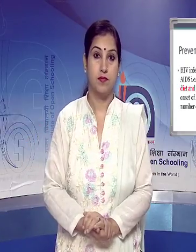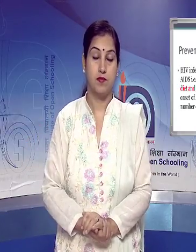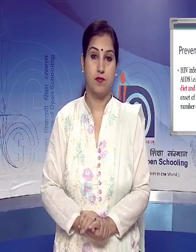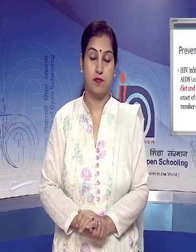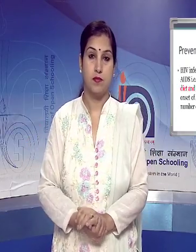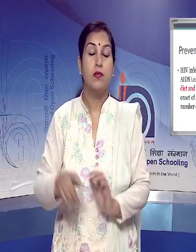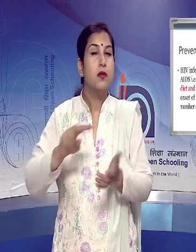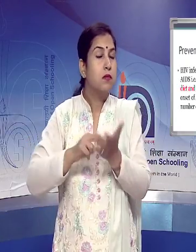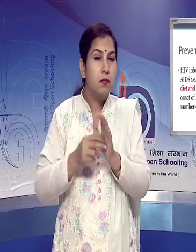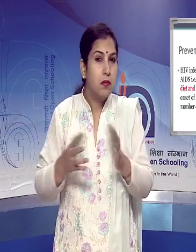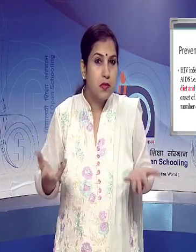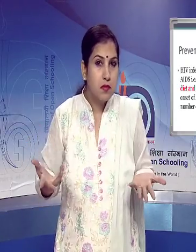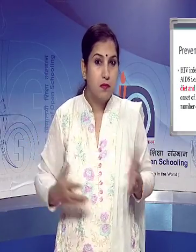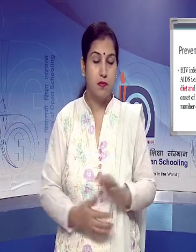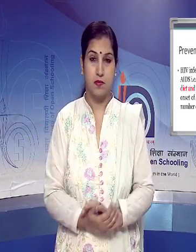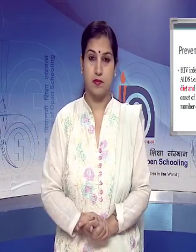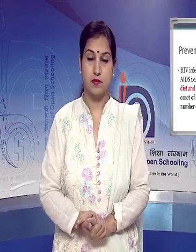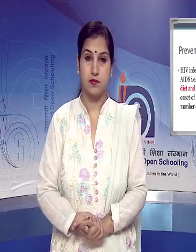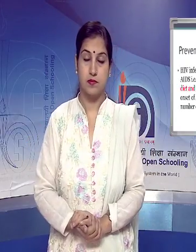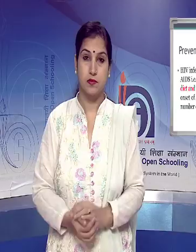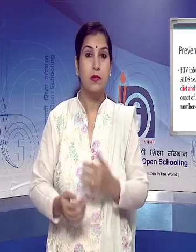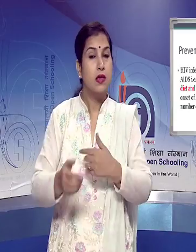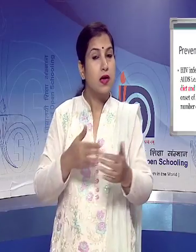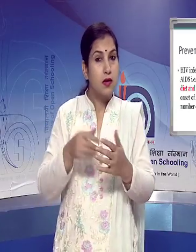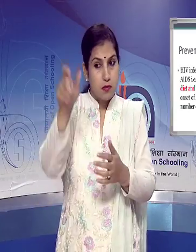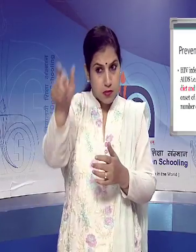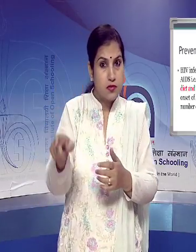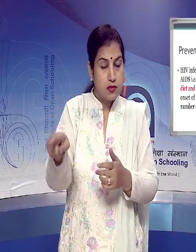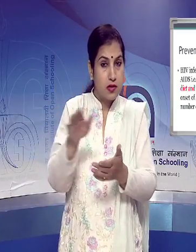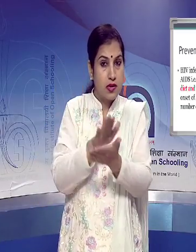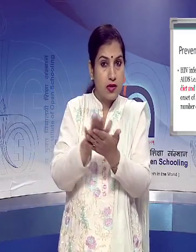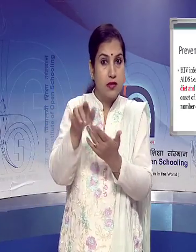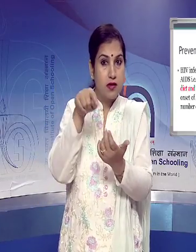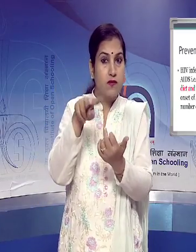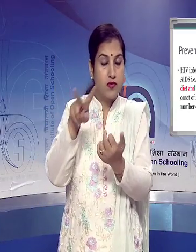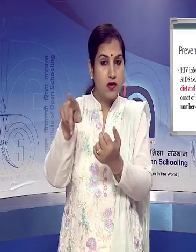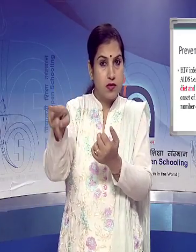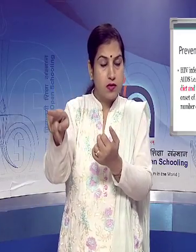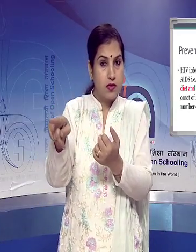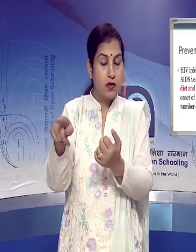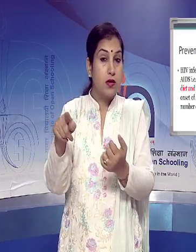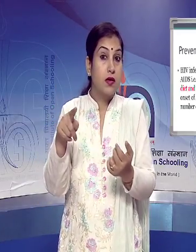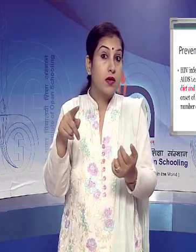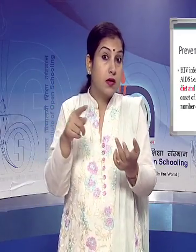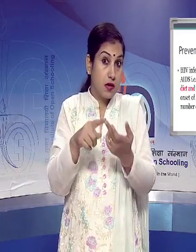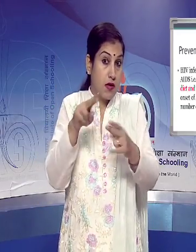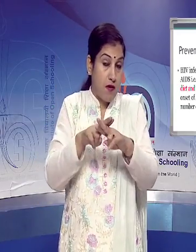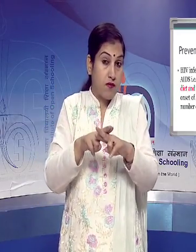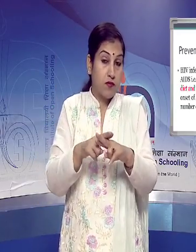It means an HIV infected person, if takes a nutritious